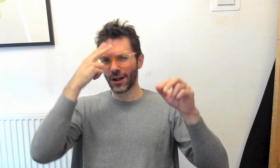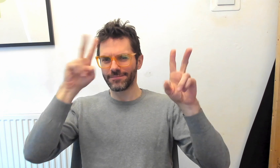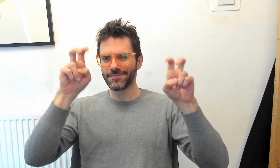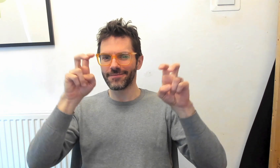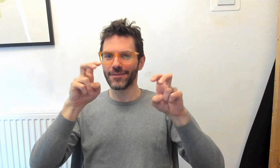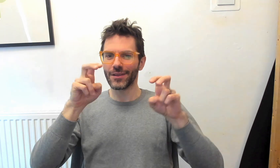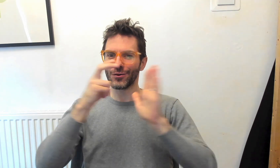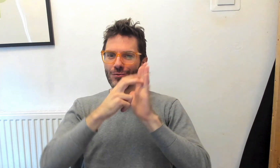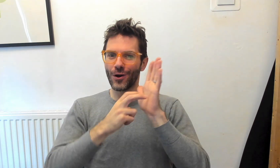we use notebooks,